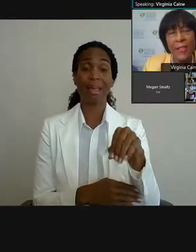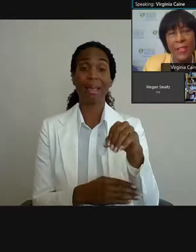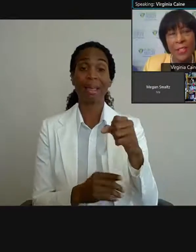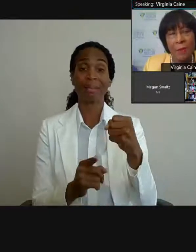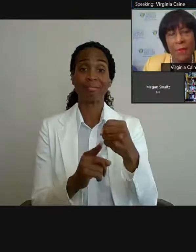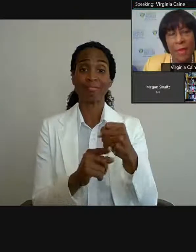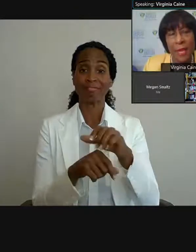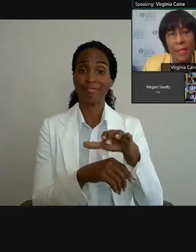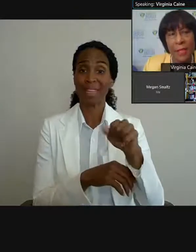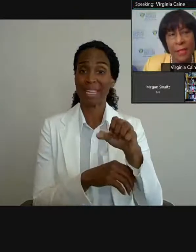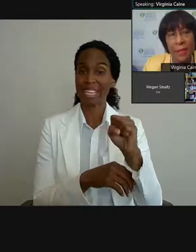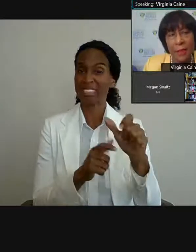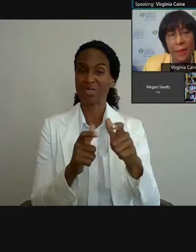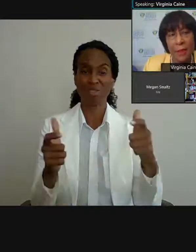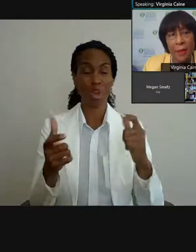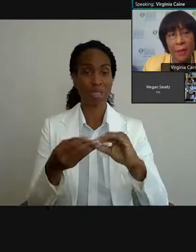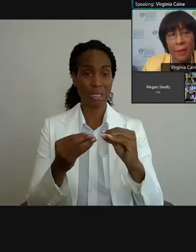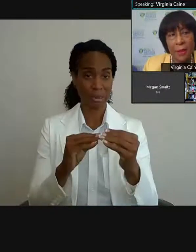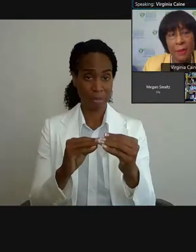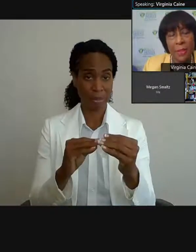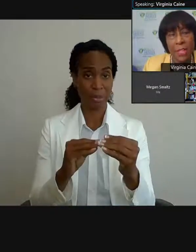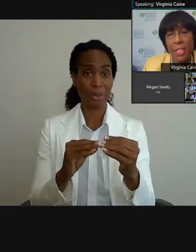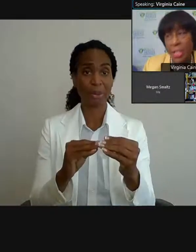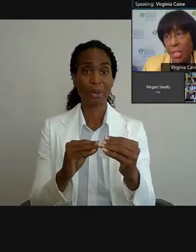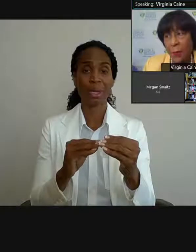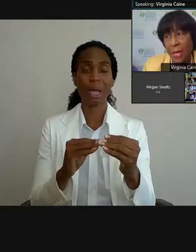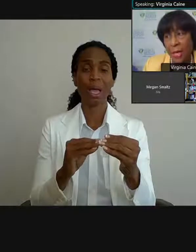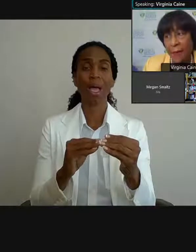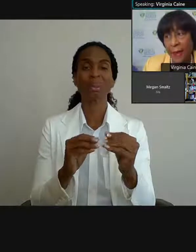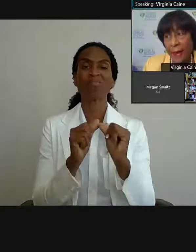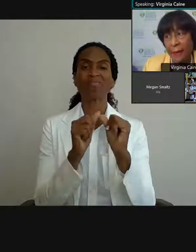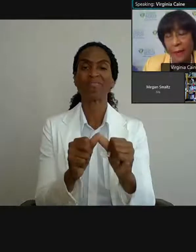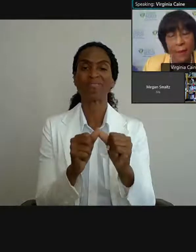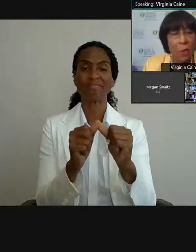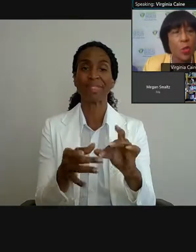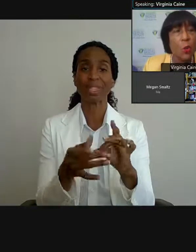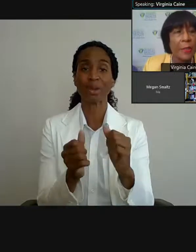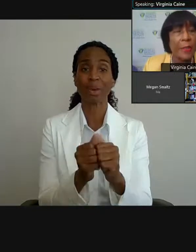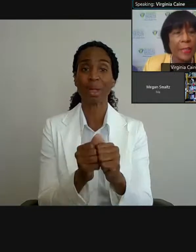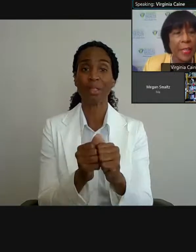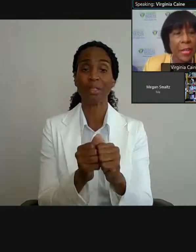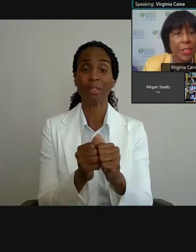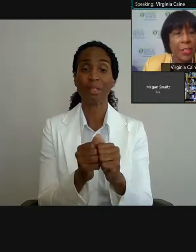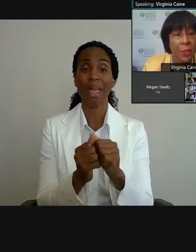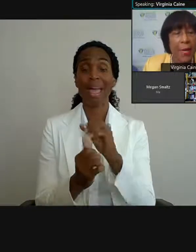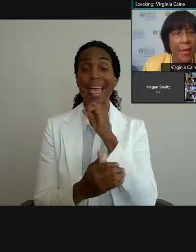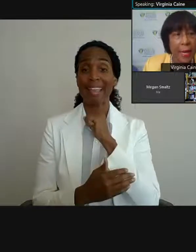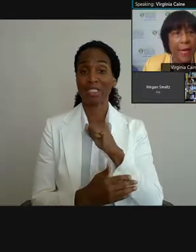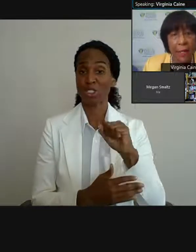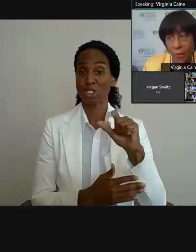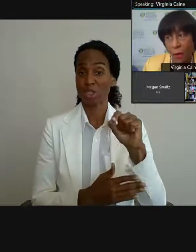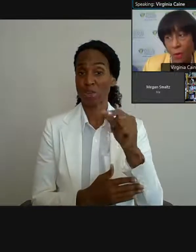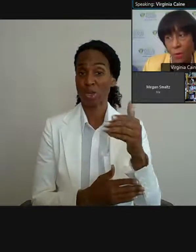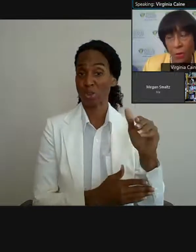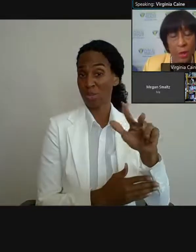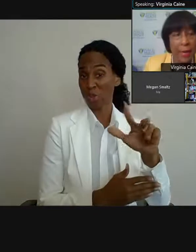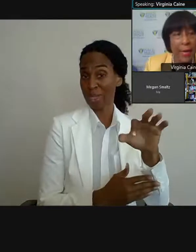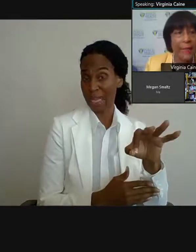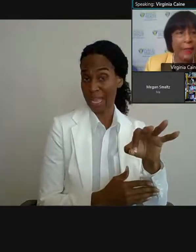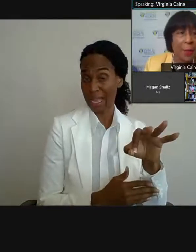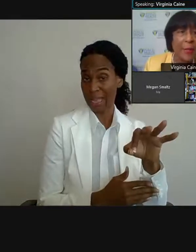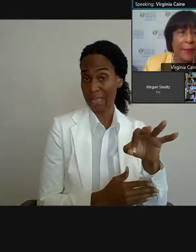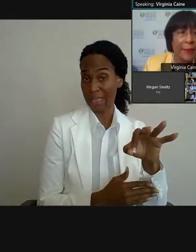the largest number of cases seems to continue to be impacted in our 20 to